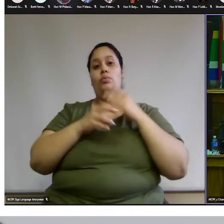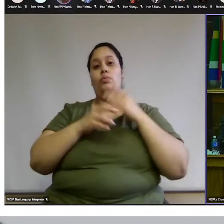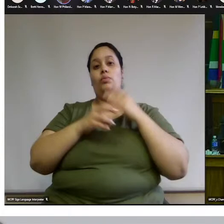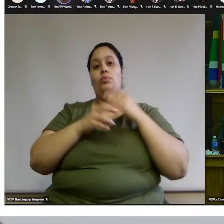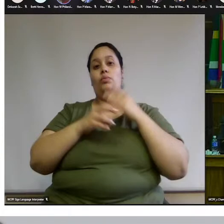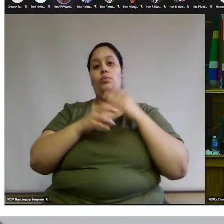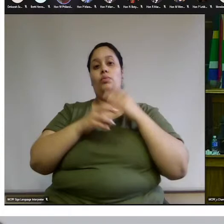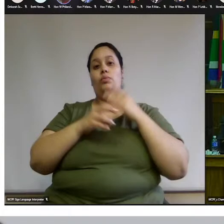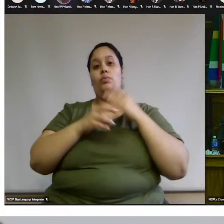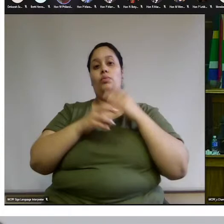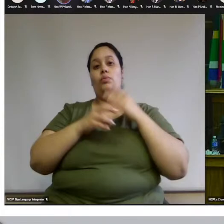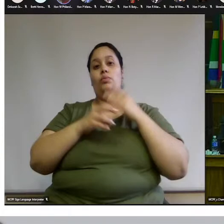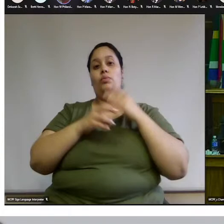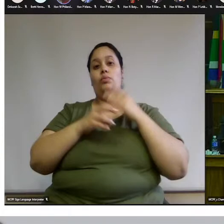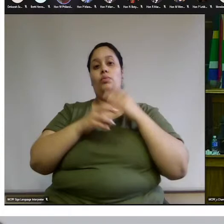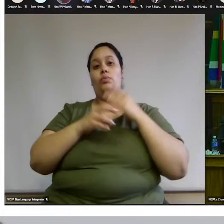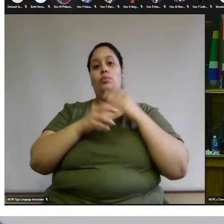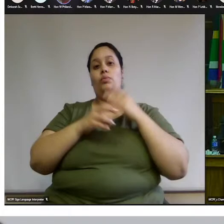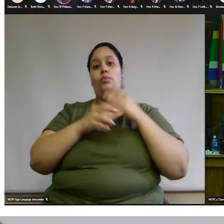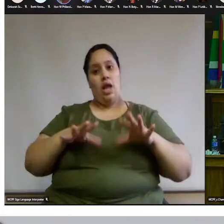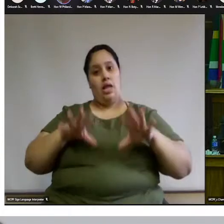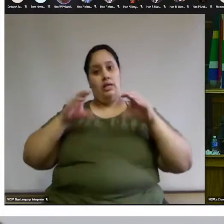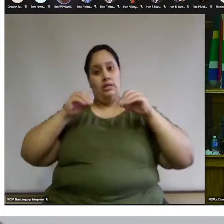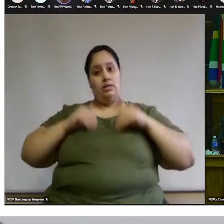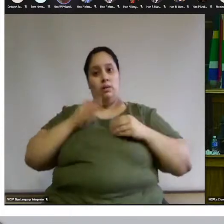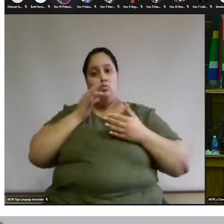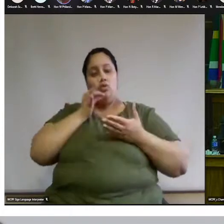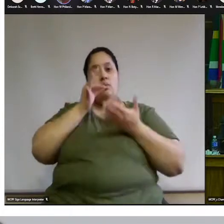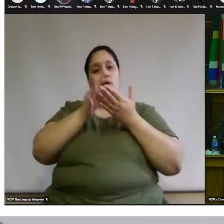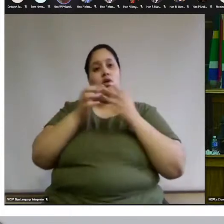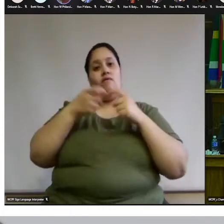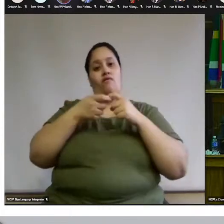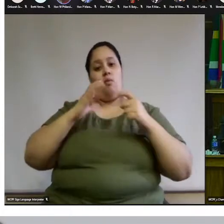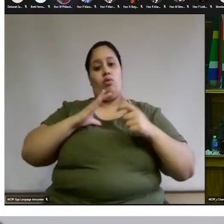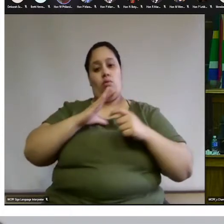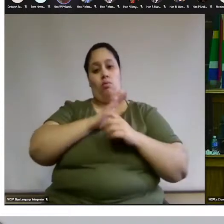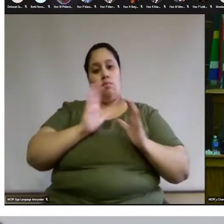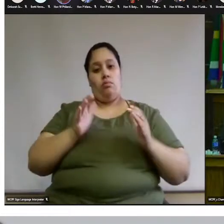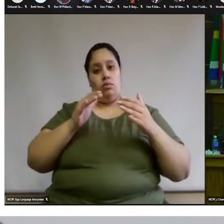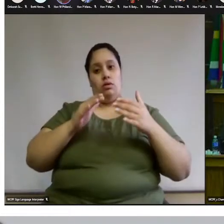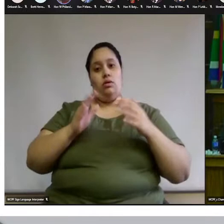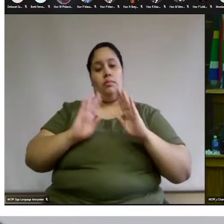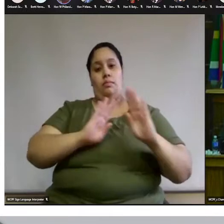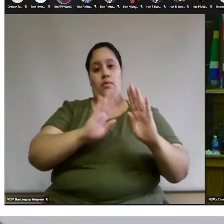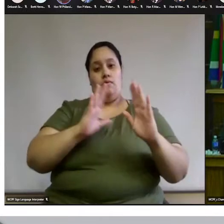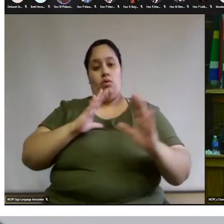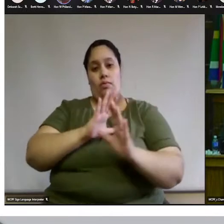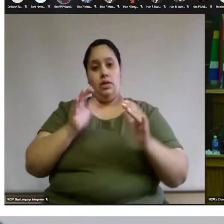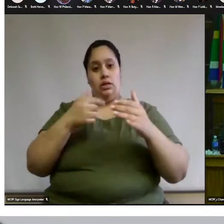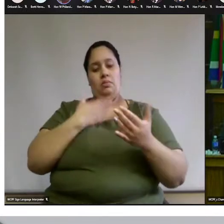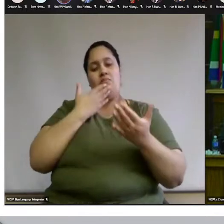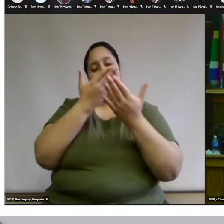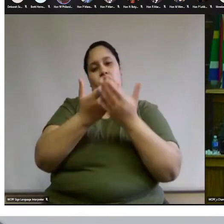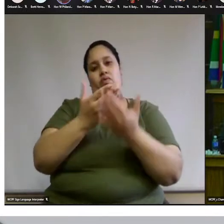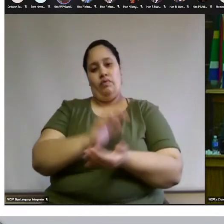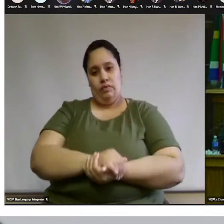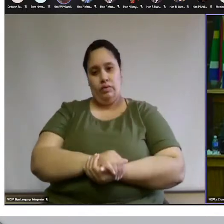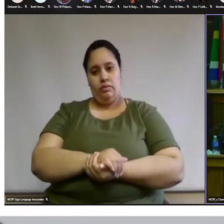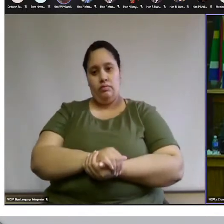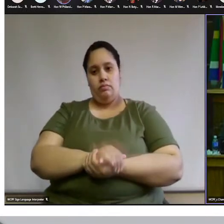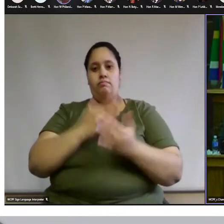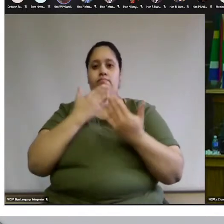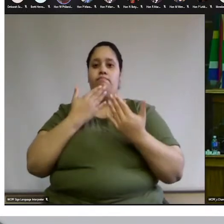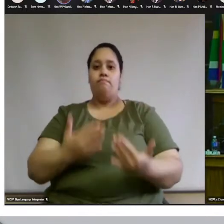therefore encourage this House to accept the recommendation of the Conduct Committee. I so move, Deputy Speaker. I thank